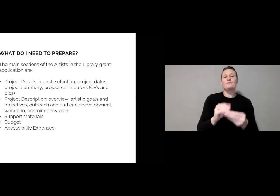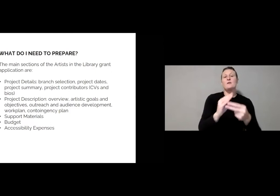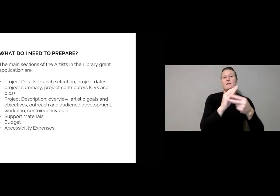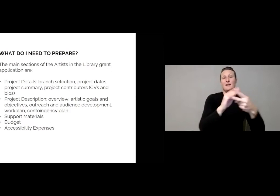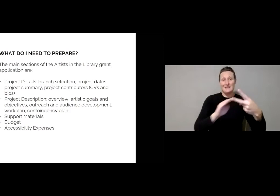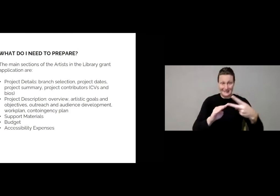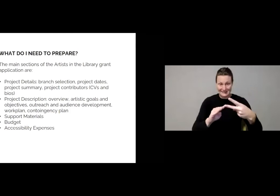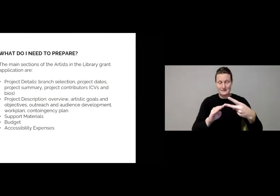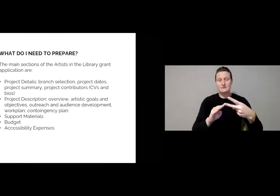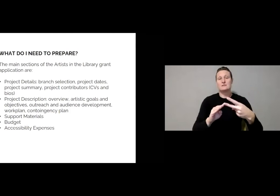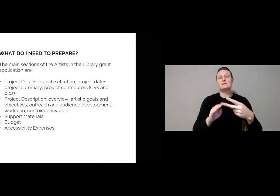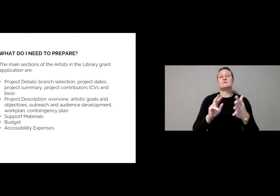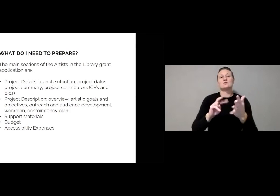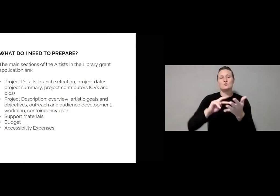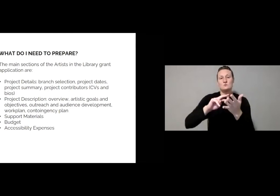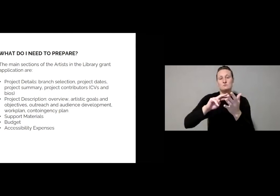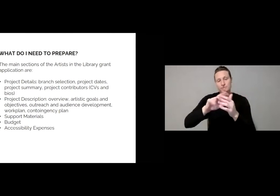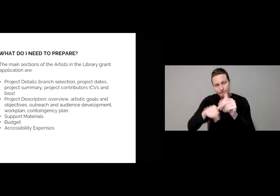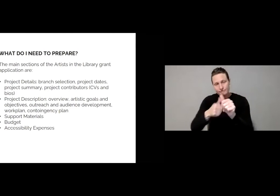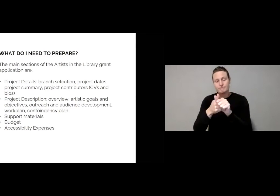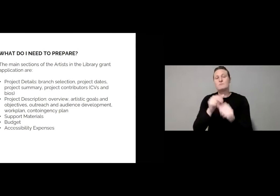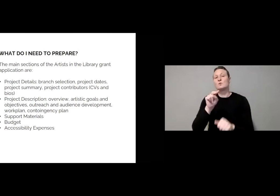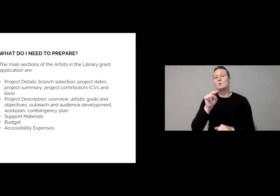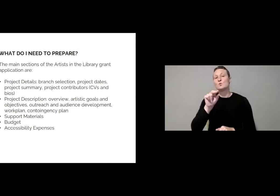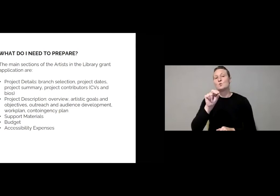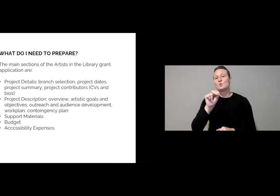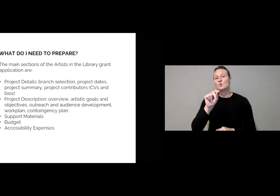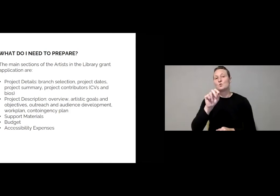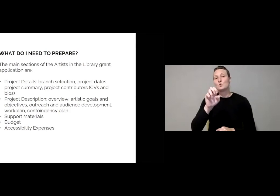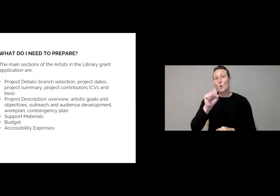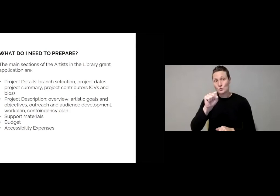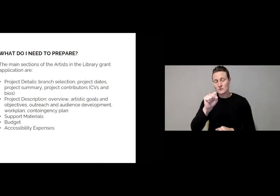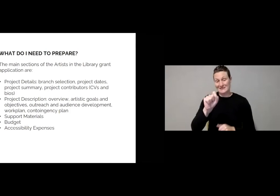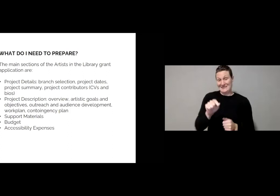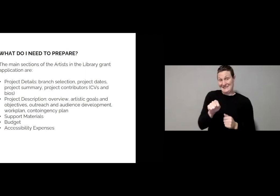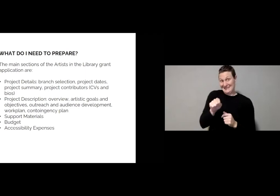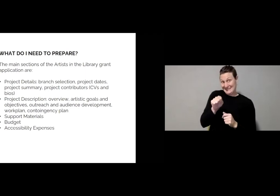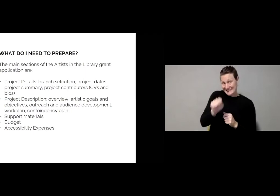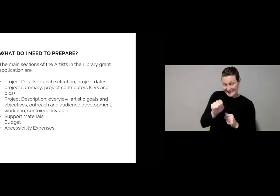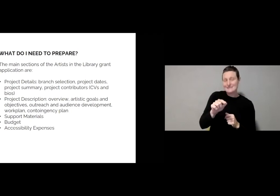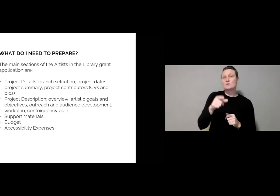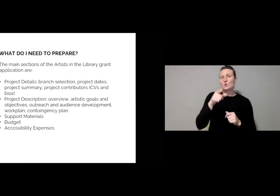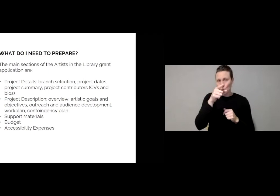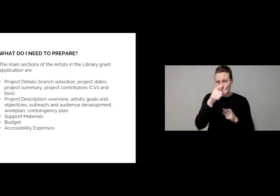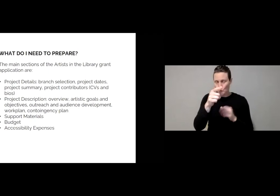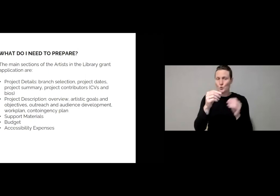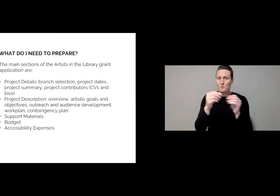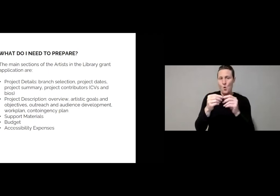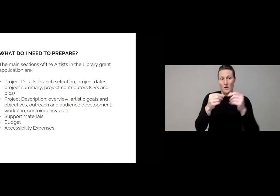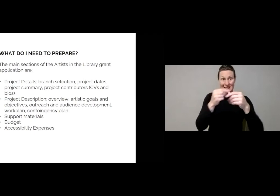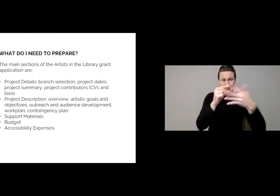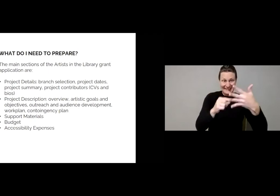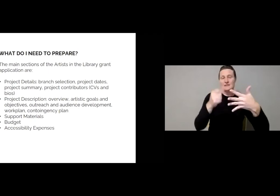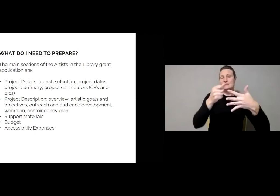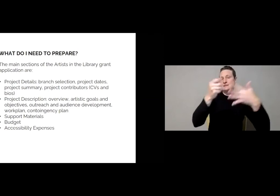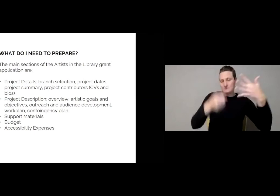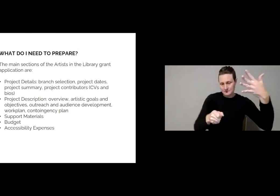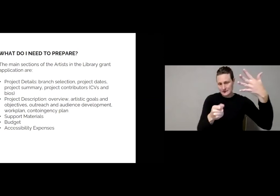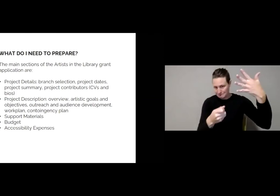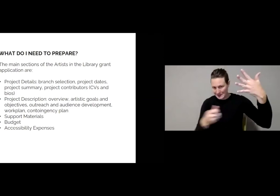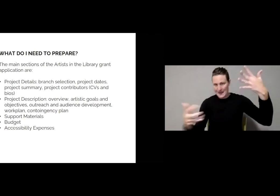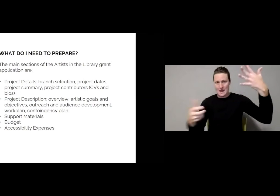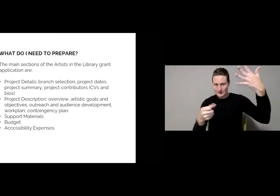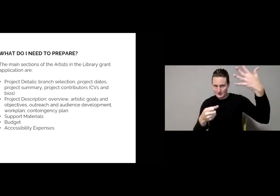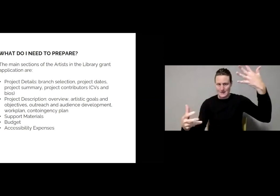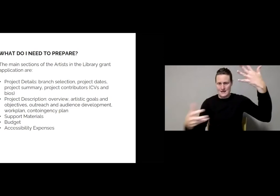notes. And that's where you would upload your more detailed description of the budget items. So that's where you break down all